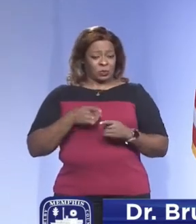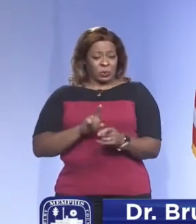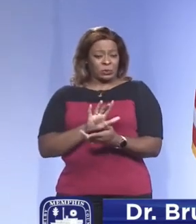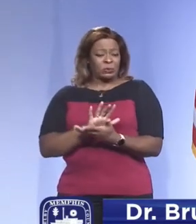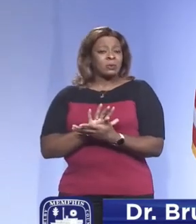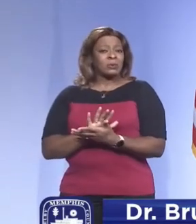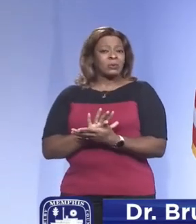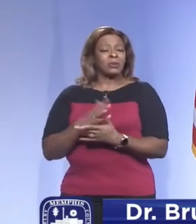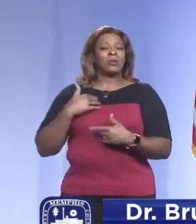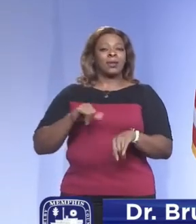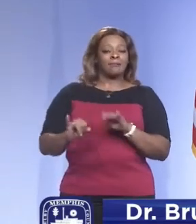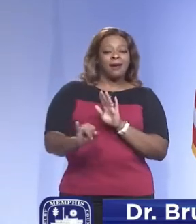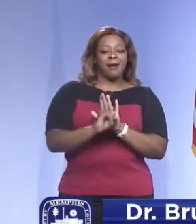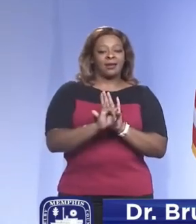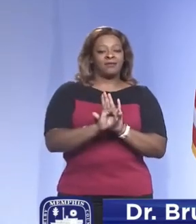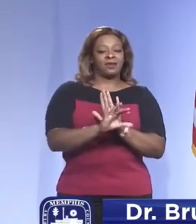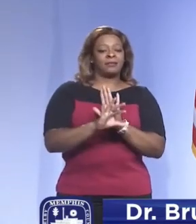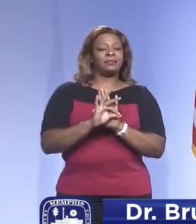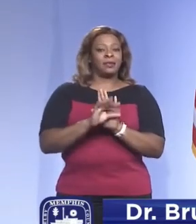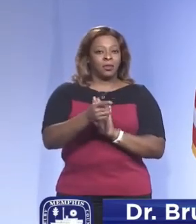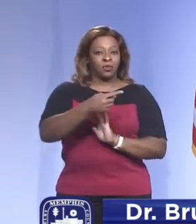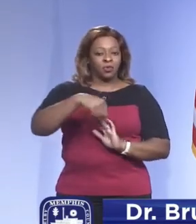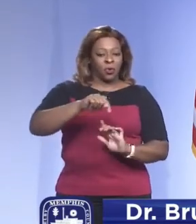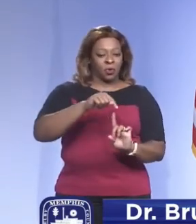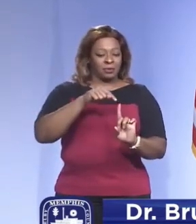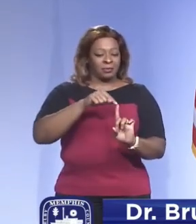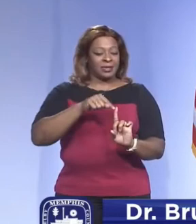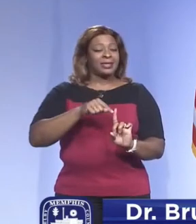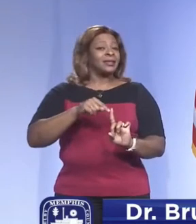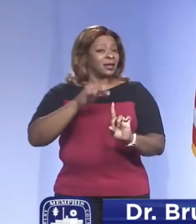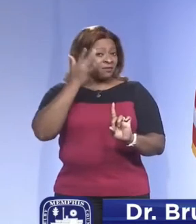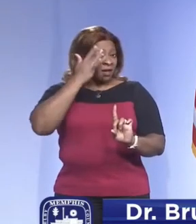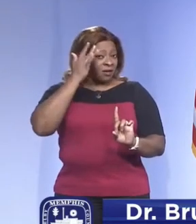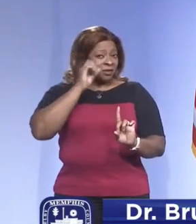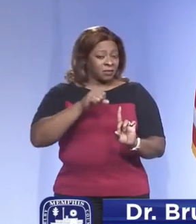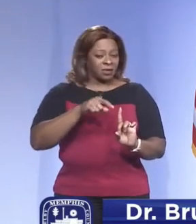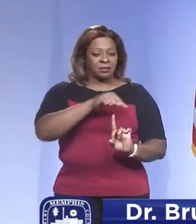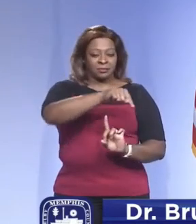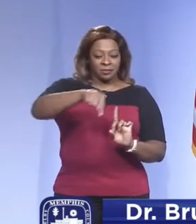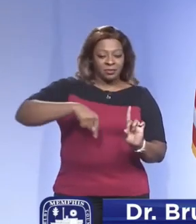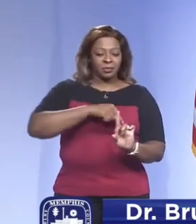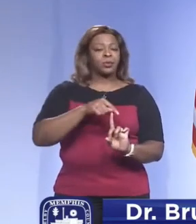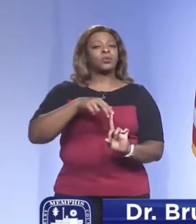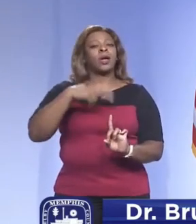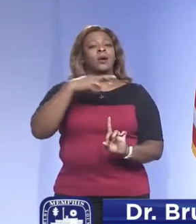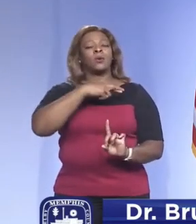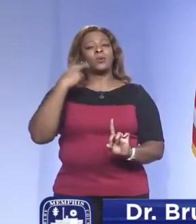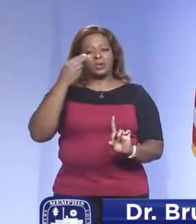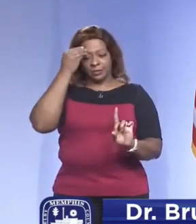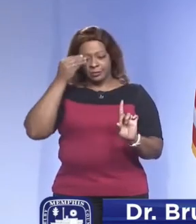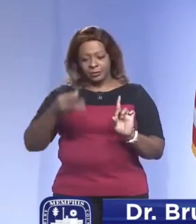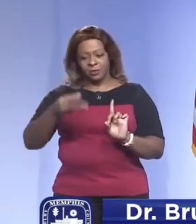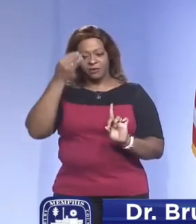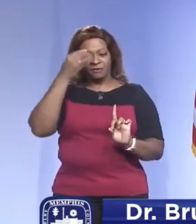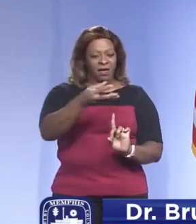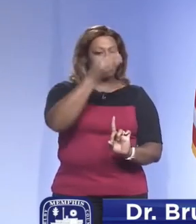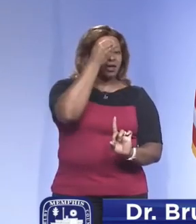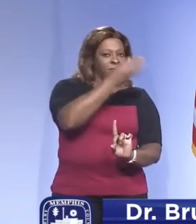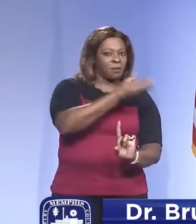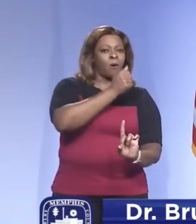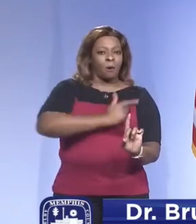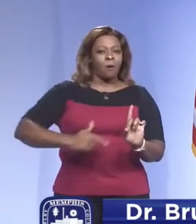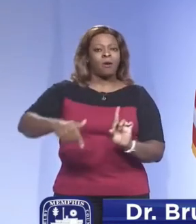we can identify those who may be at risk, notify them, and